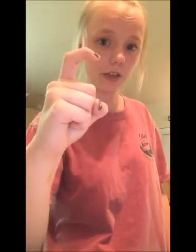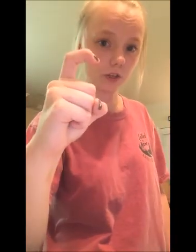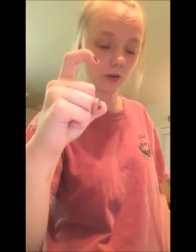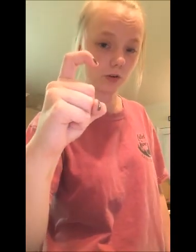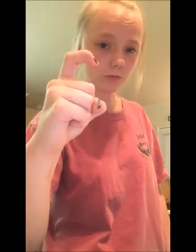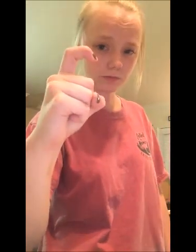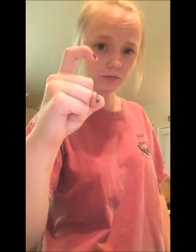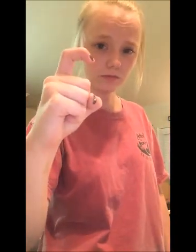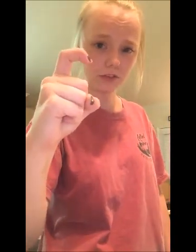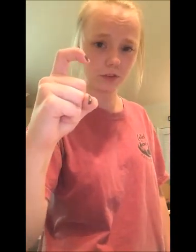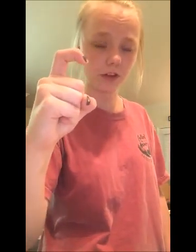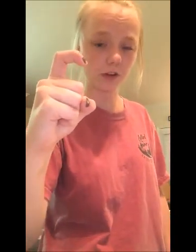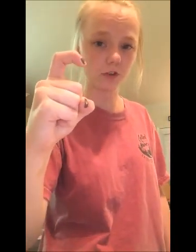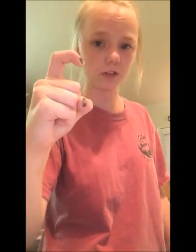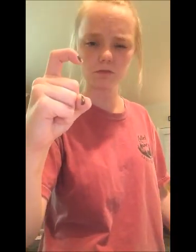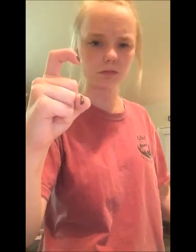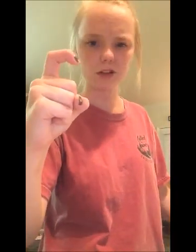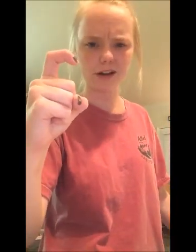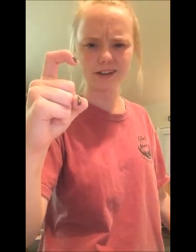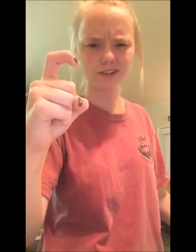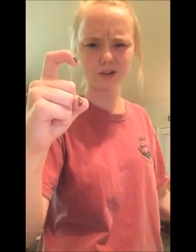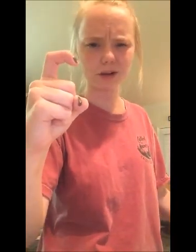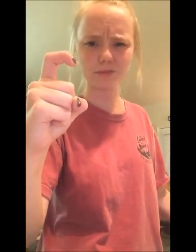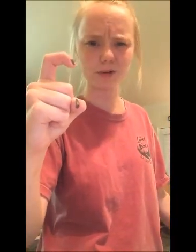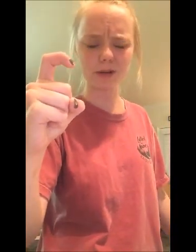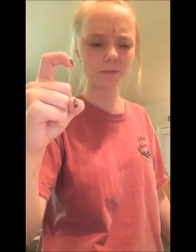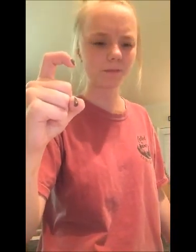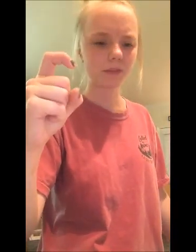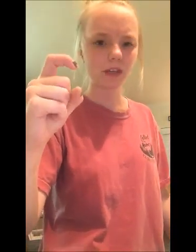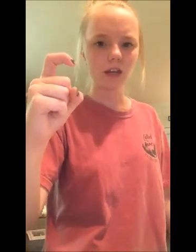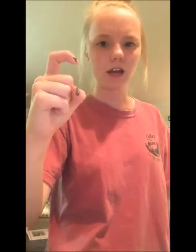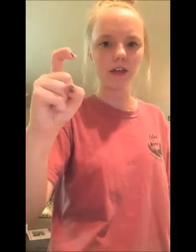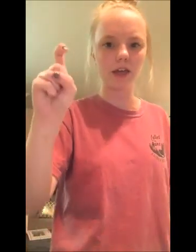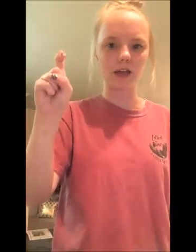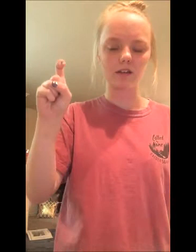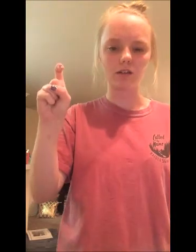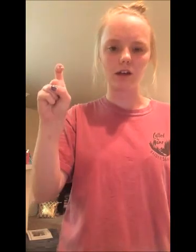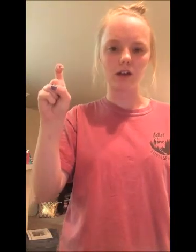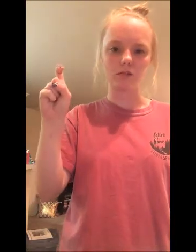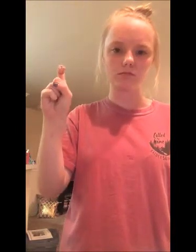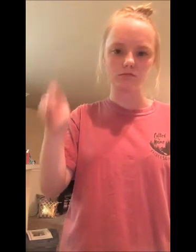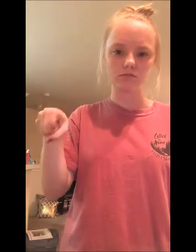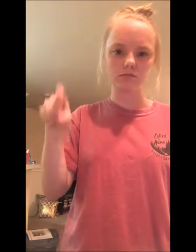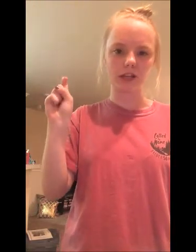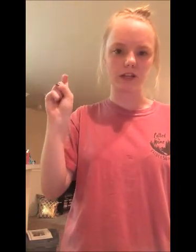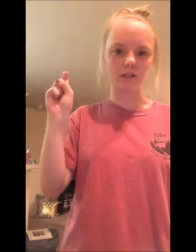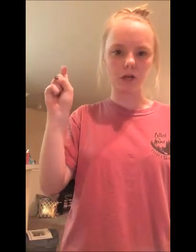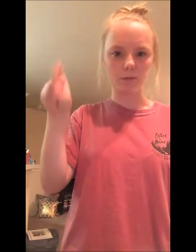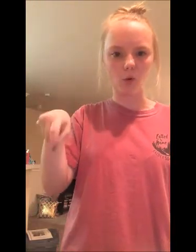then curl your finger over. Sorry, I don't know why I'm burping. And then like a